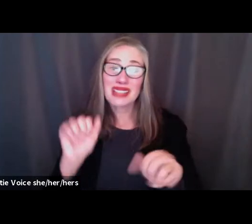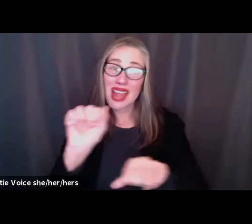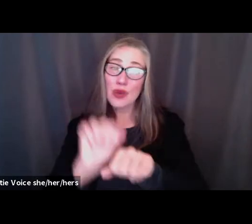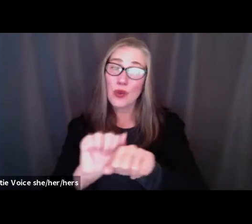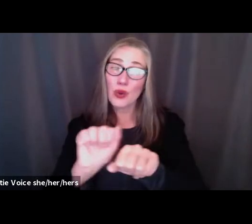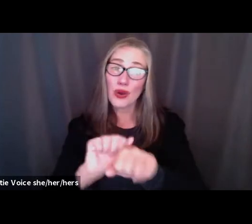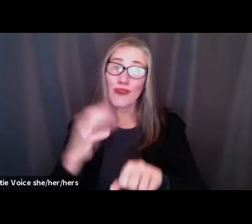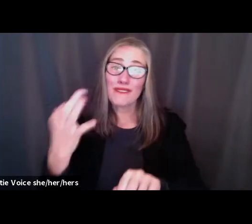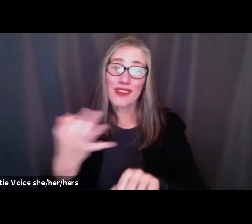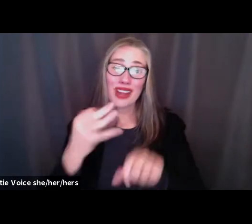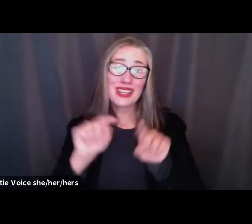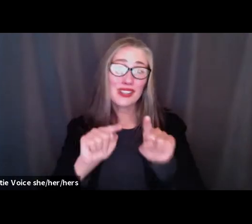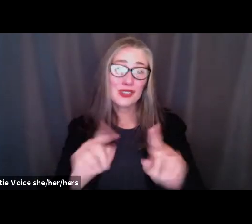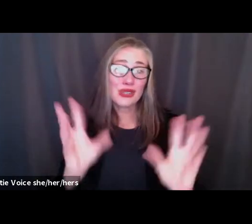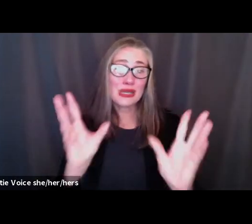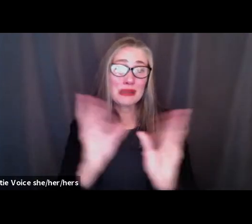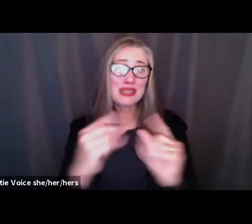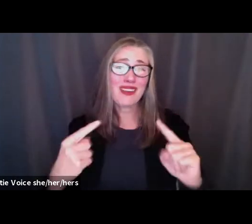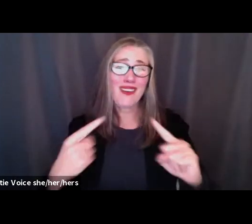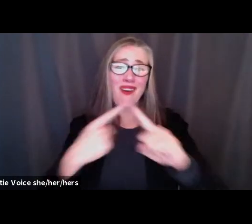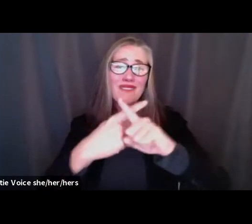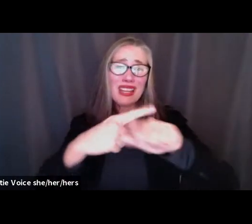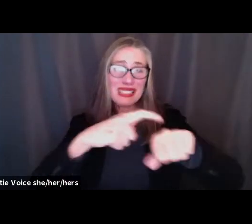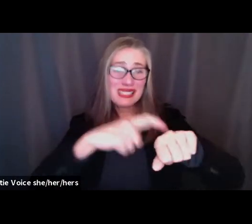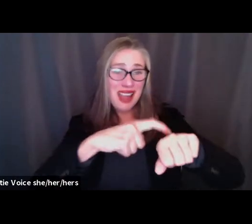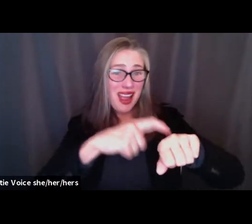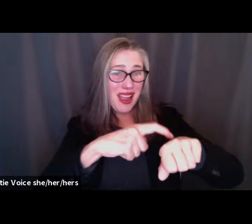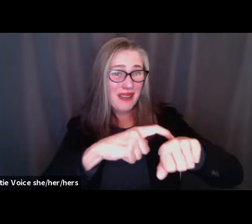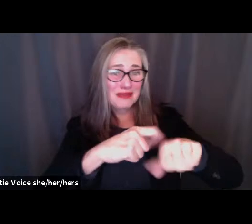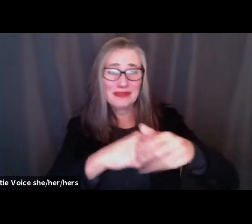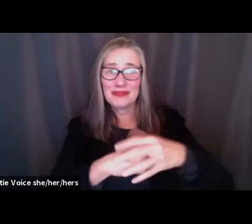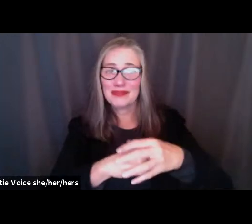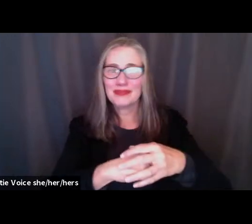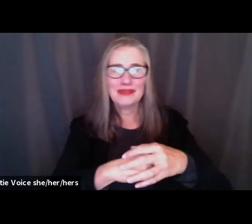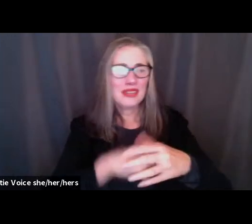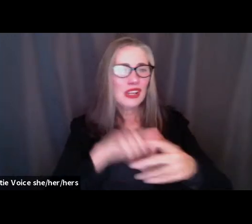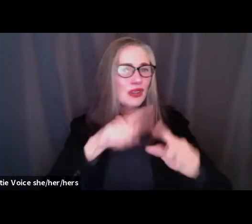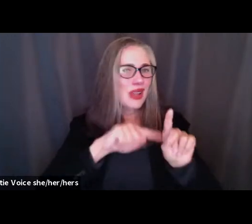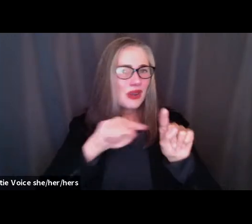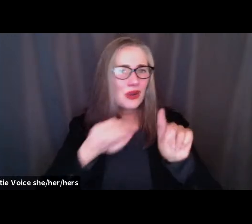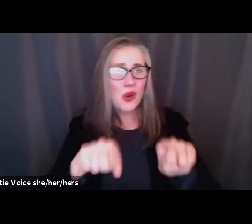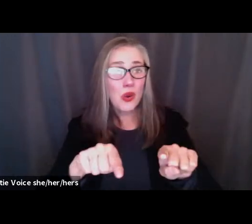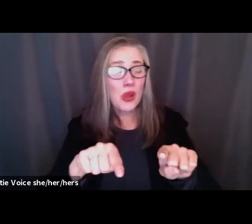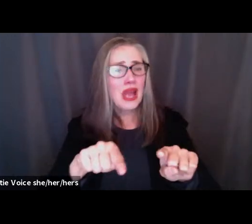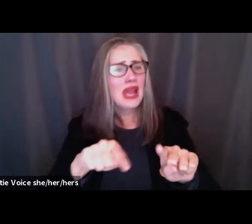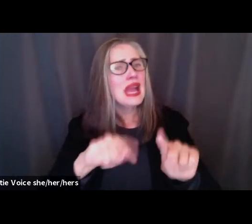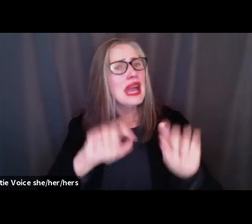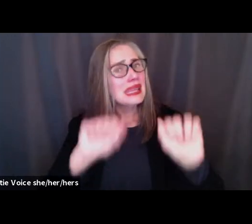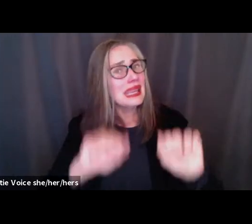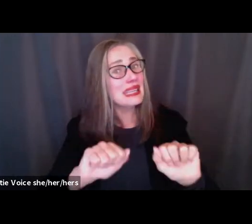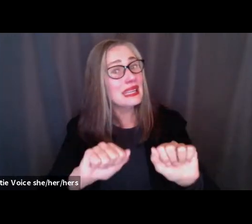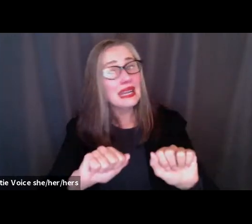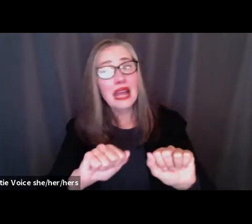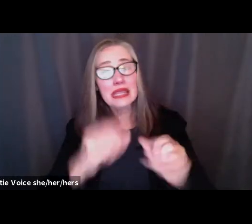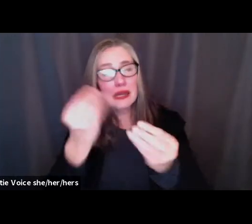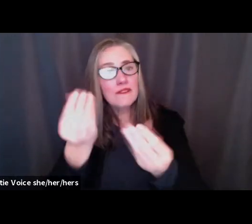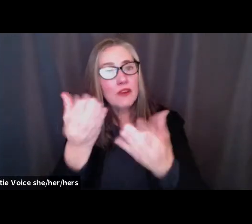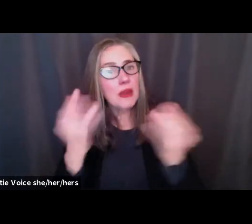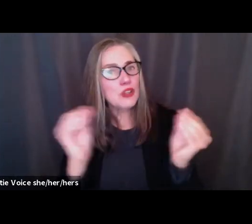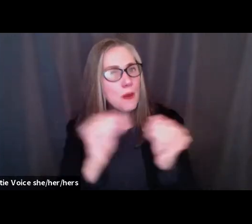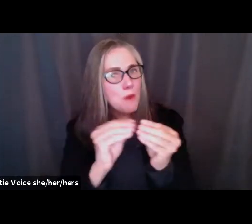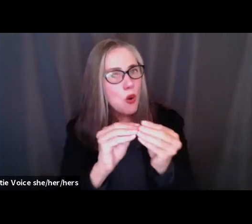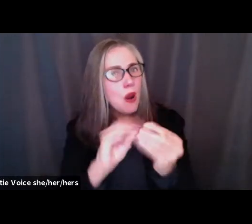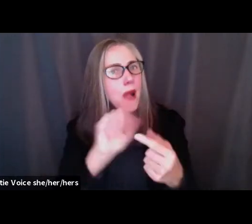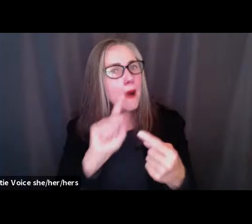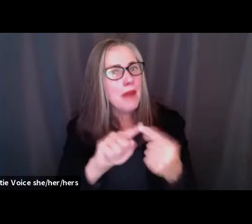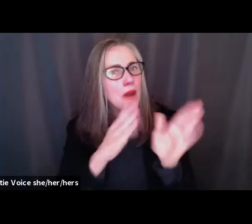your meeting. I'm curious if there's a way to get additional information about the 2022 spend plan that you've